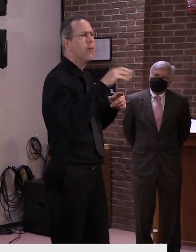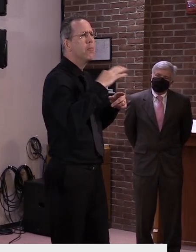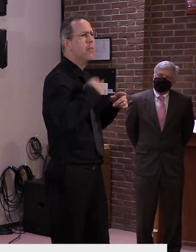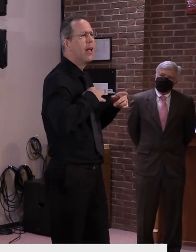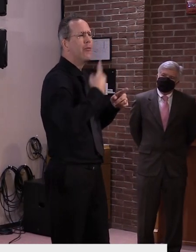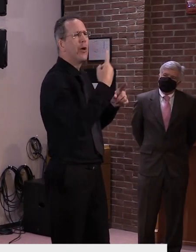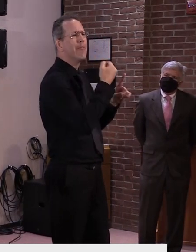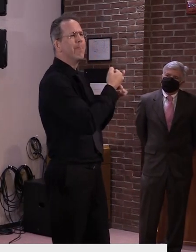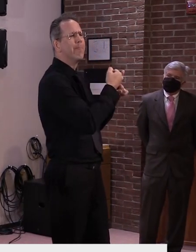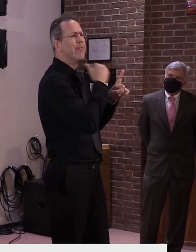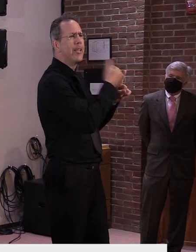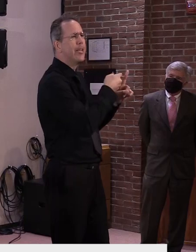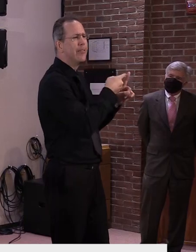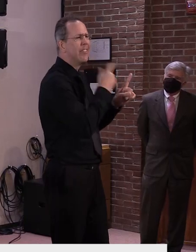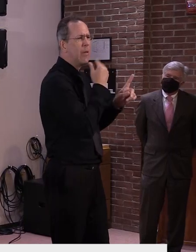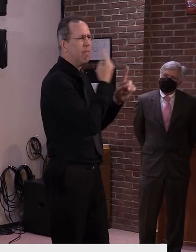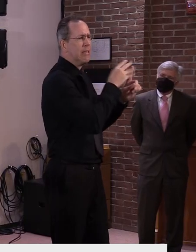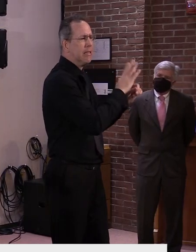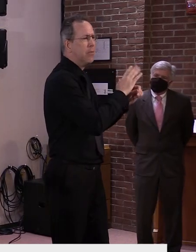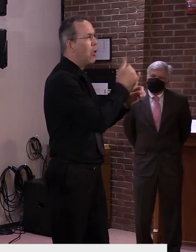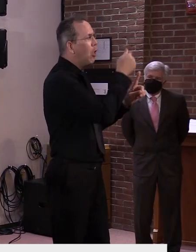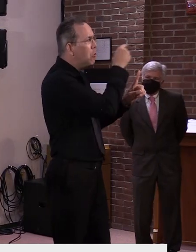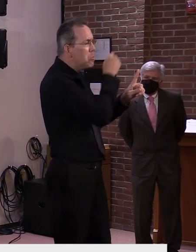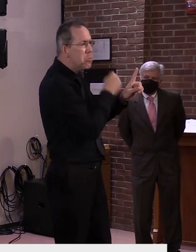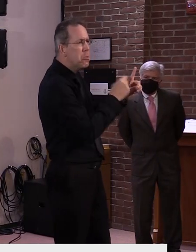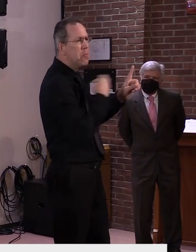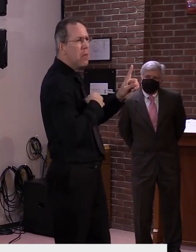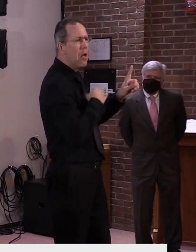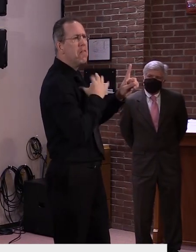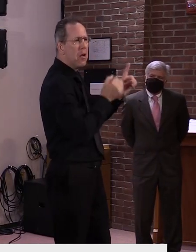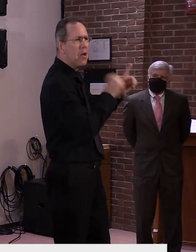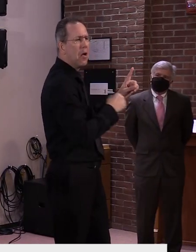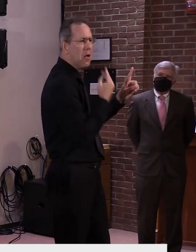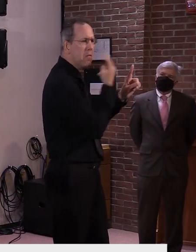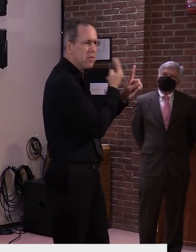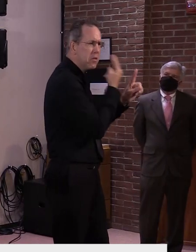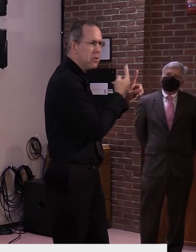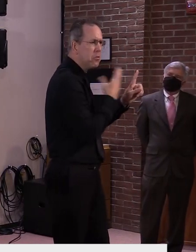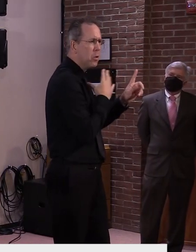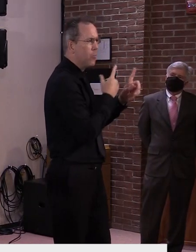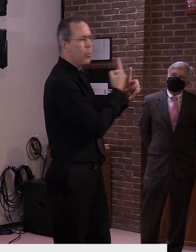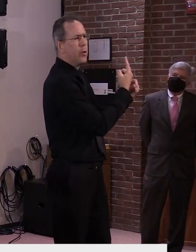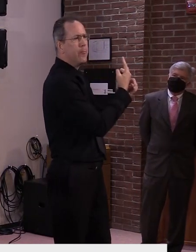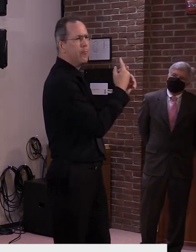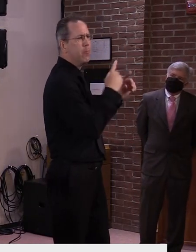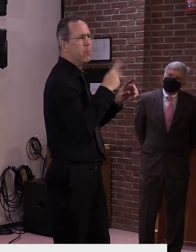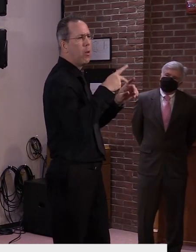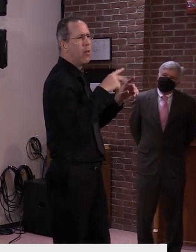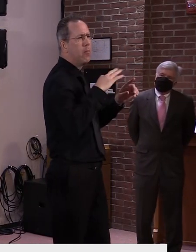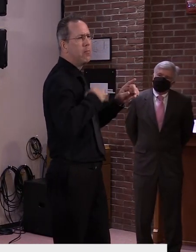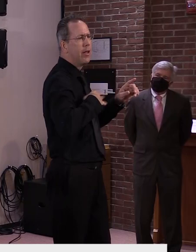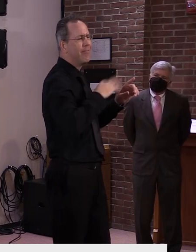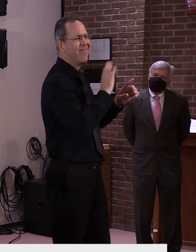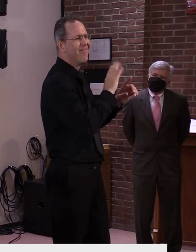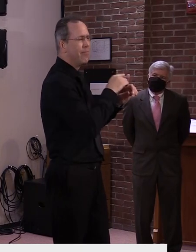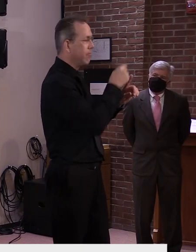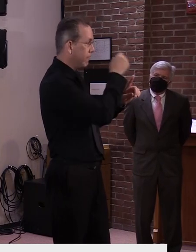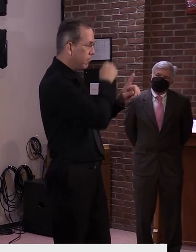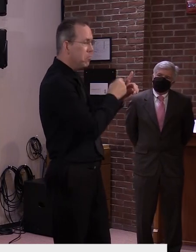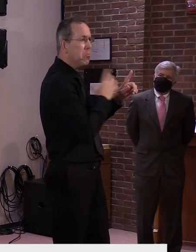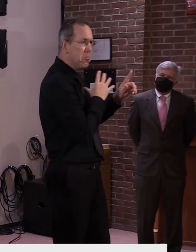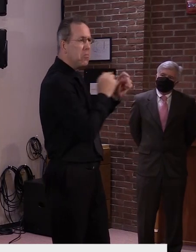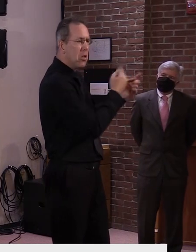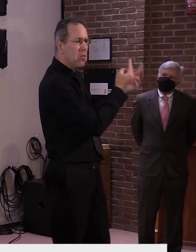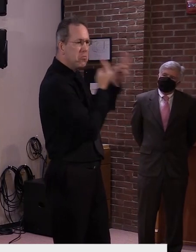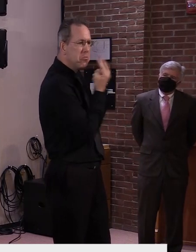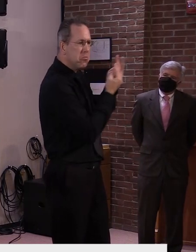And I think there's one county in the southern part of New Hampshire, and some of Massachusetts has opened up, and a lot of northern